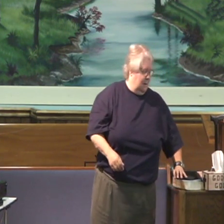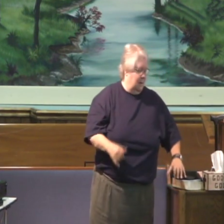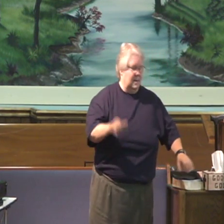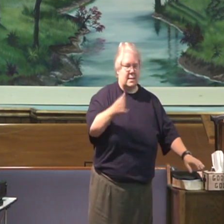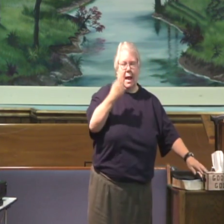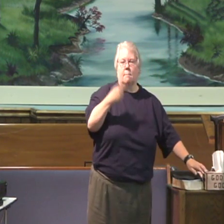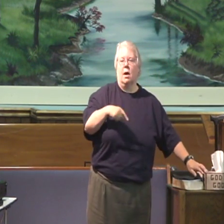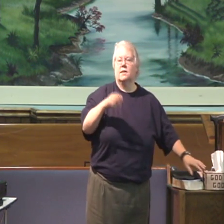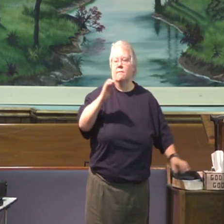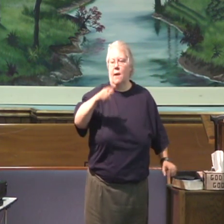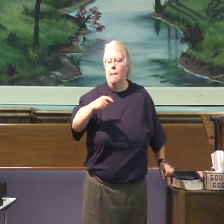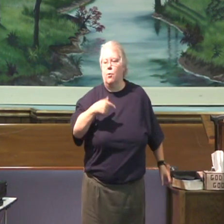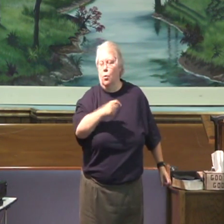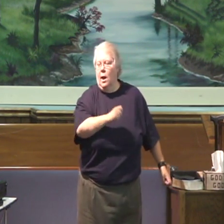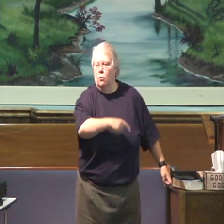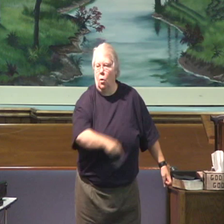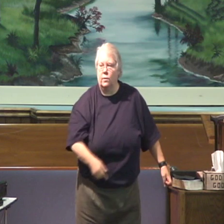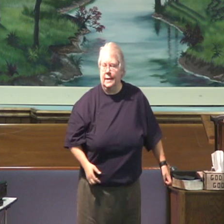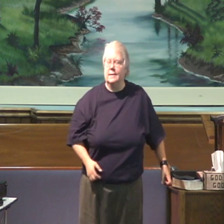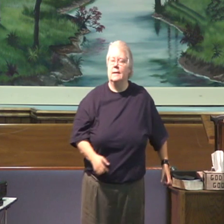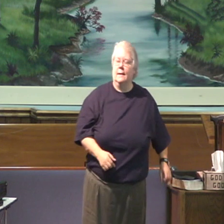In the same month of April when I wrote this,